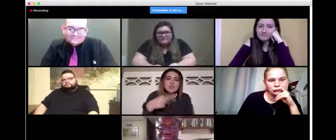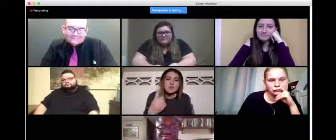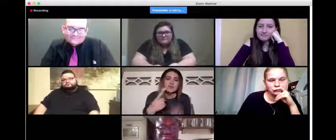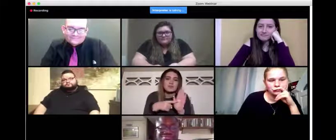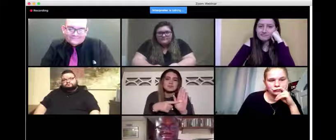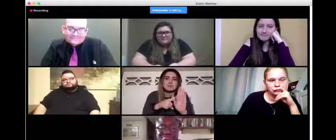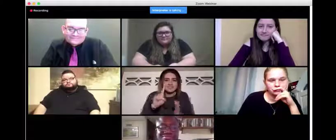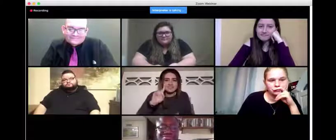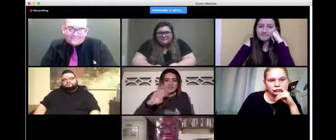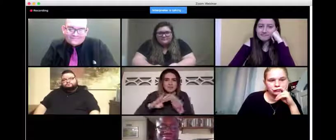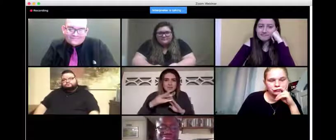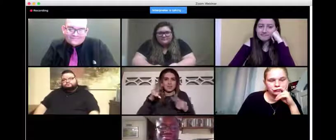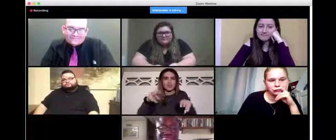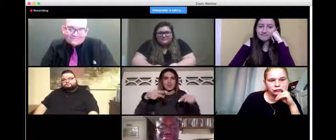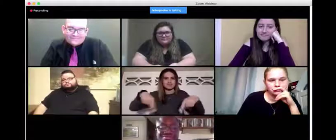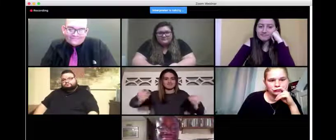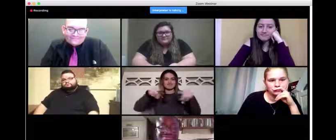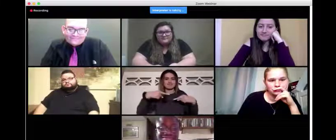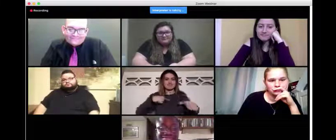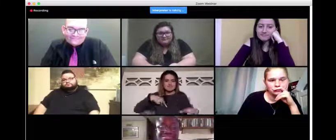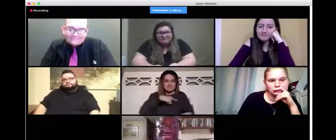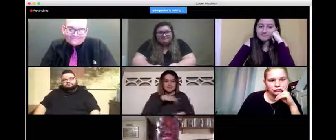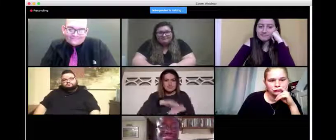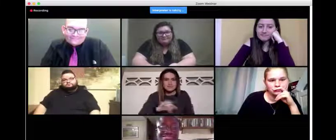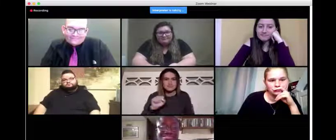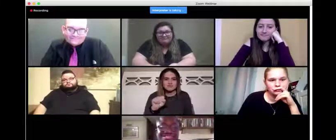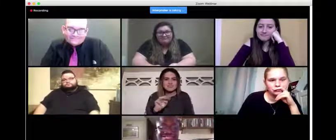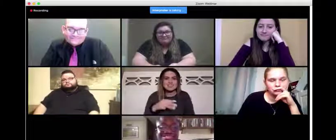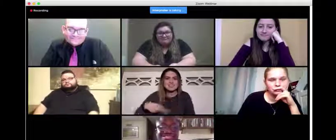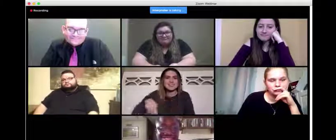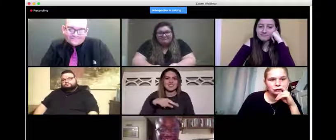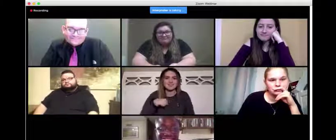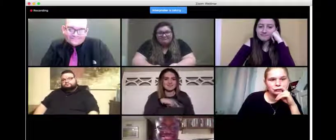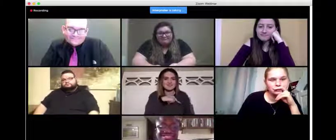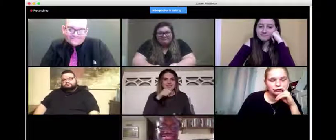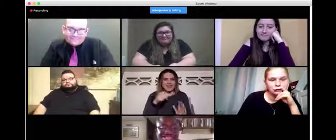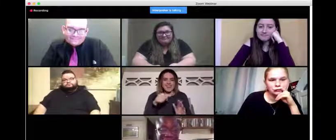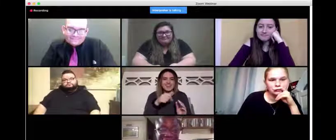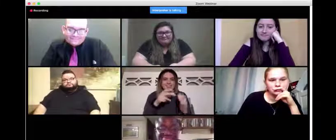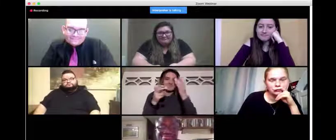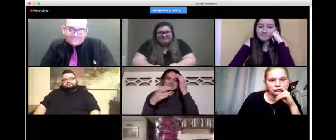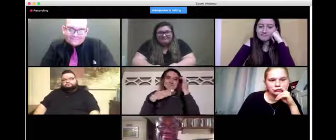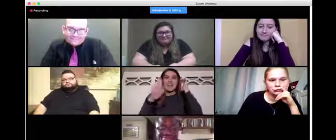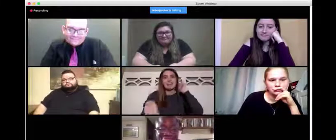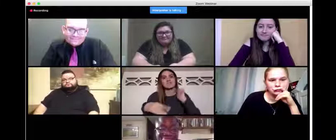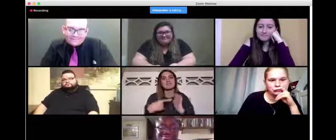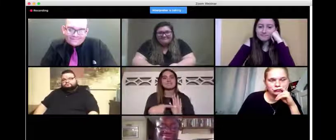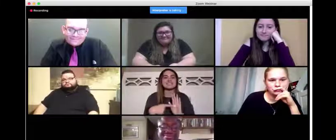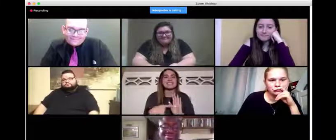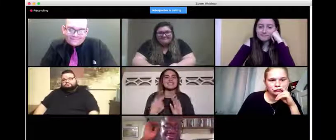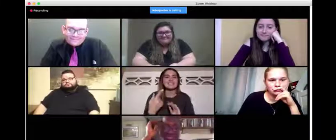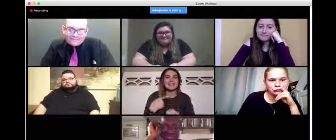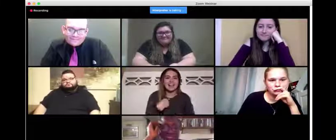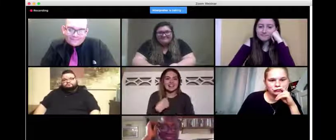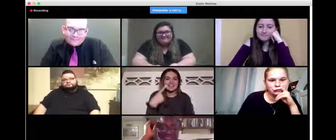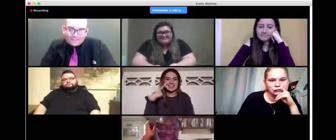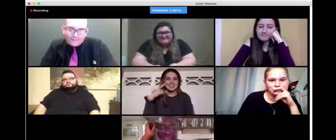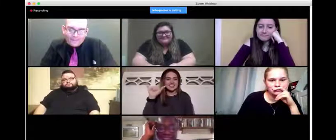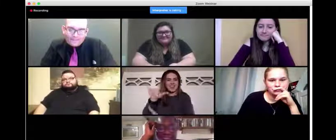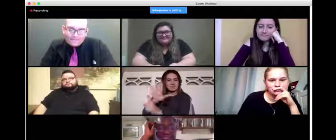social media, we would say, we don't want it to be a bad impression to say, oh, that's what the deaf community looks like only. Again, I haven't